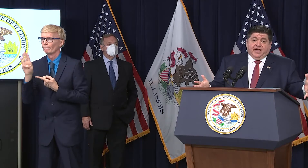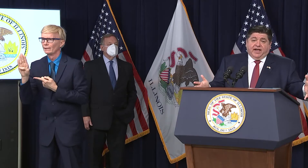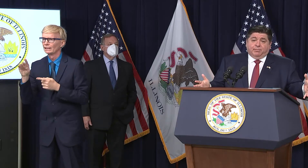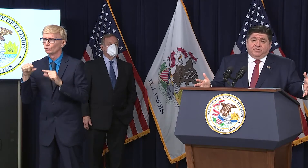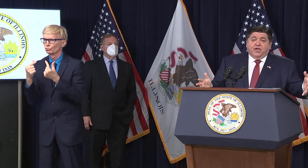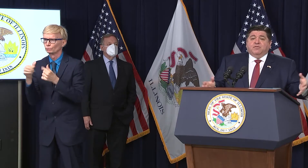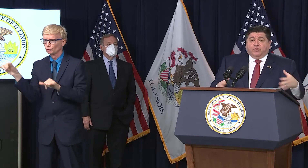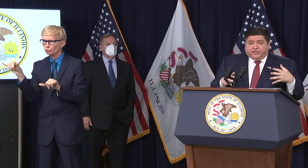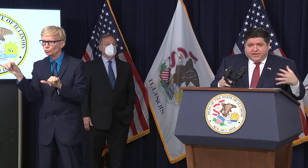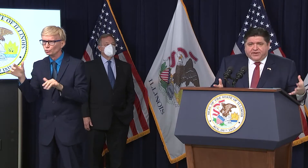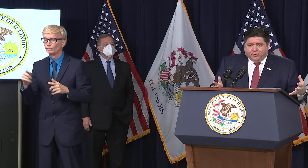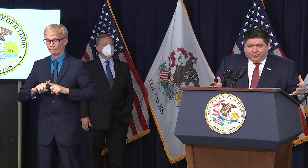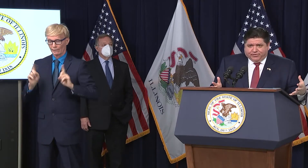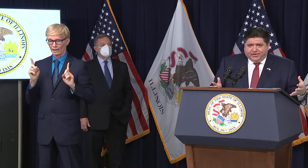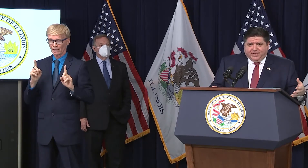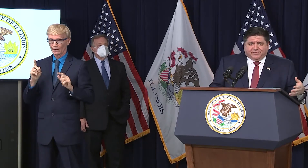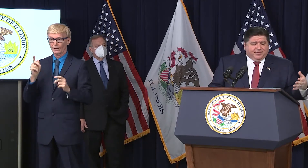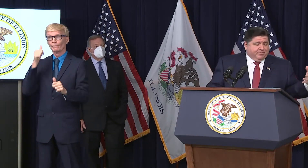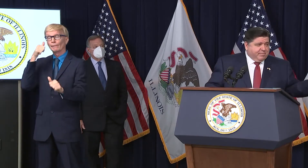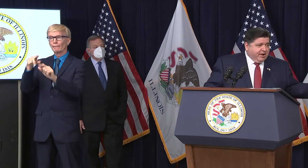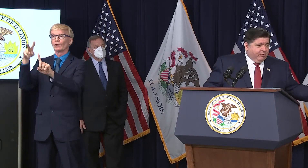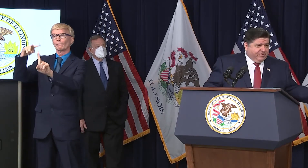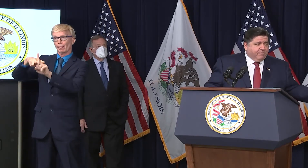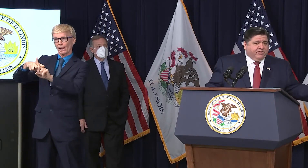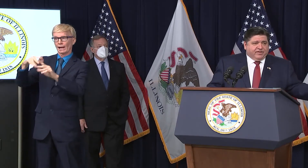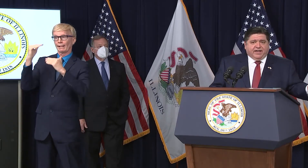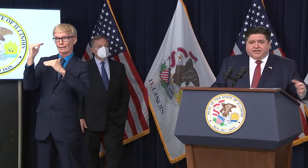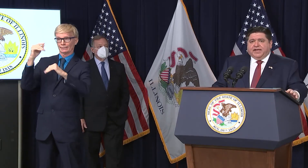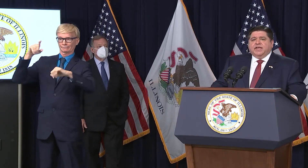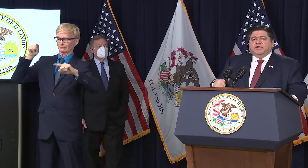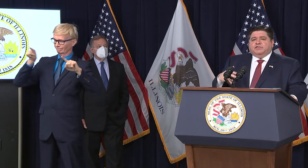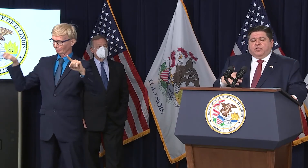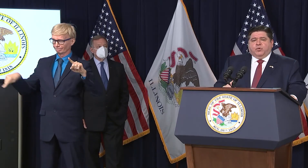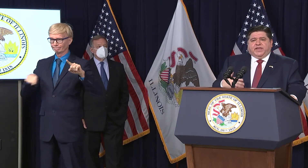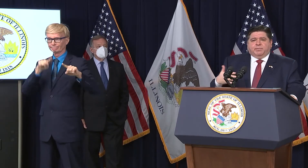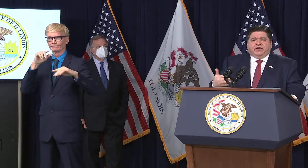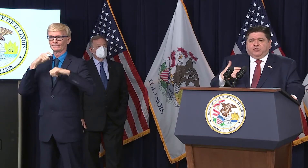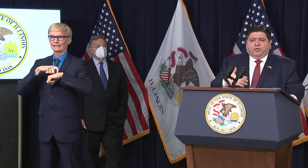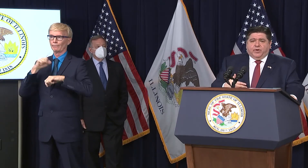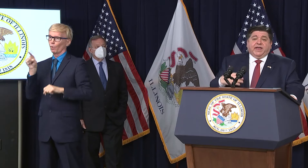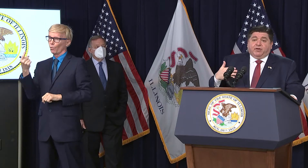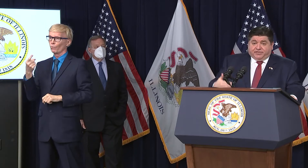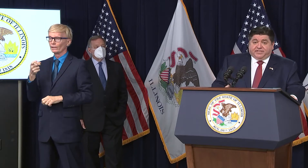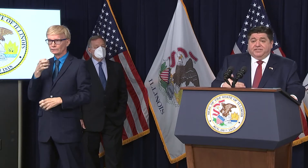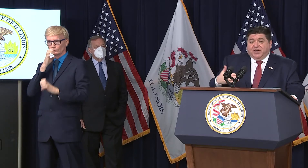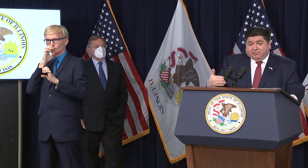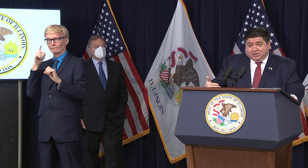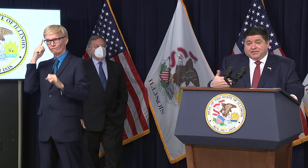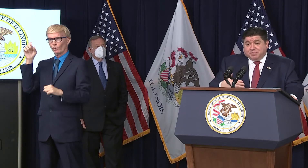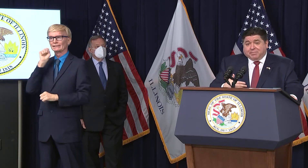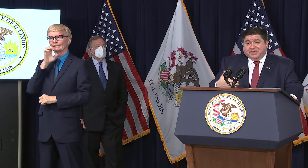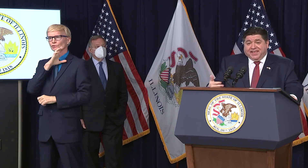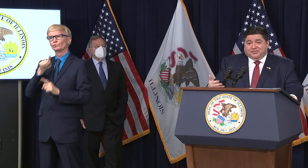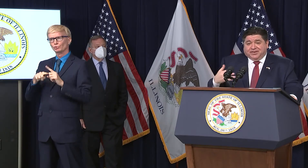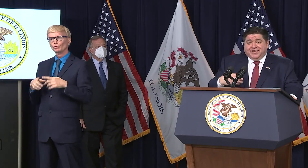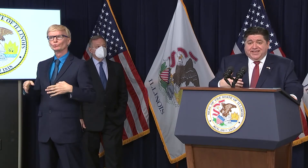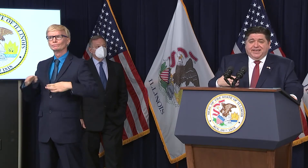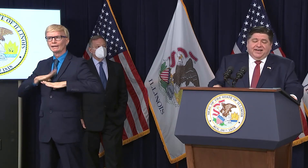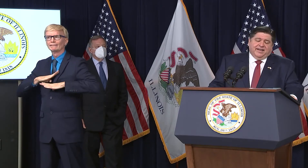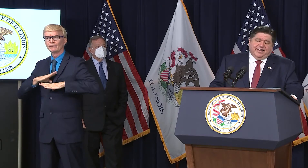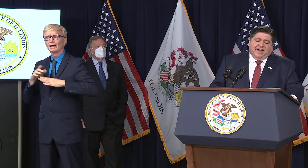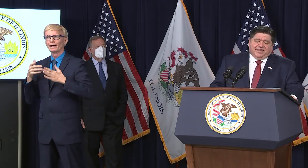specific times for seniors, as the mayor was emphasizing, so that we can make sure that we get our 65+